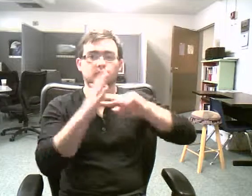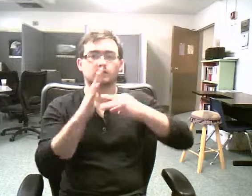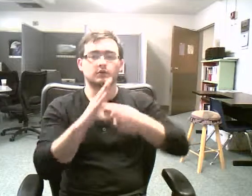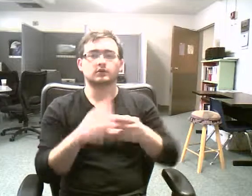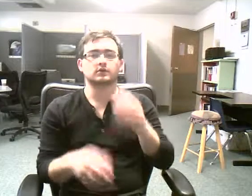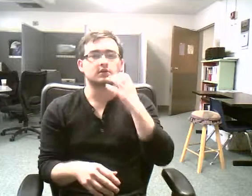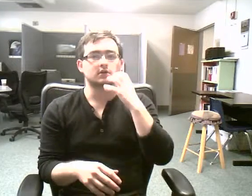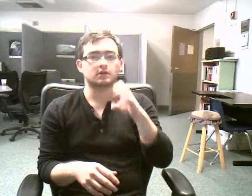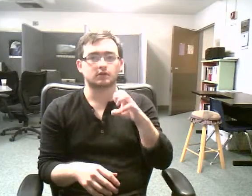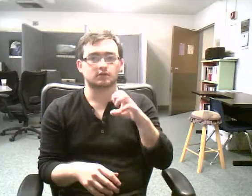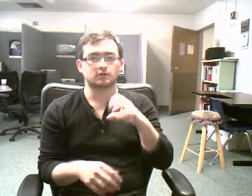our products.